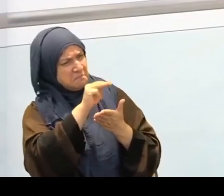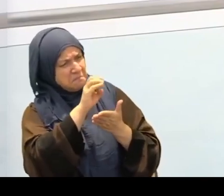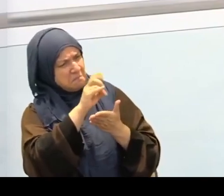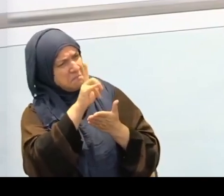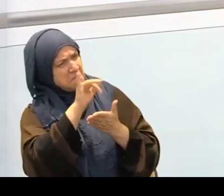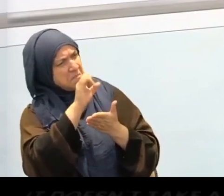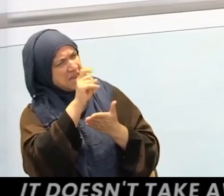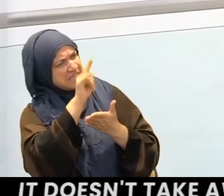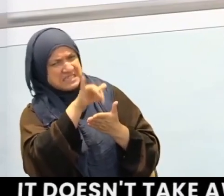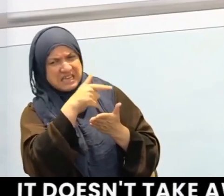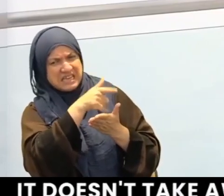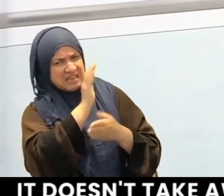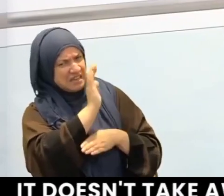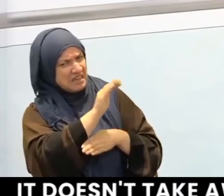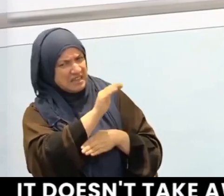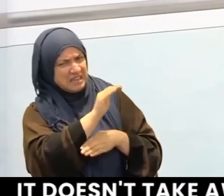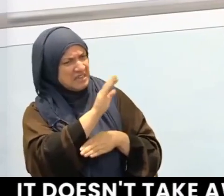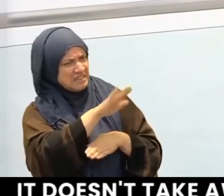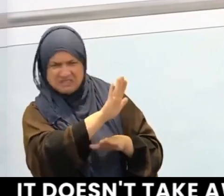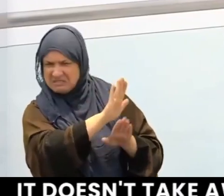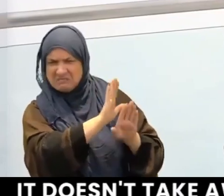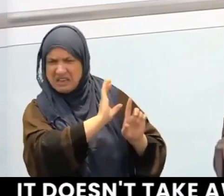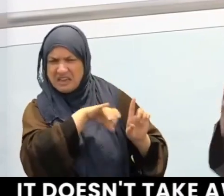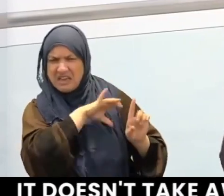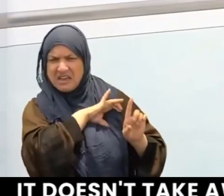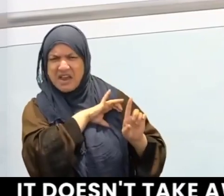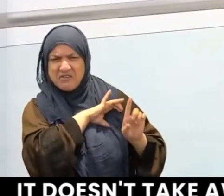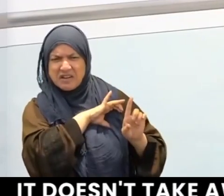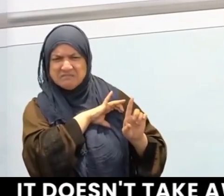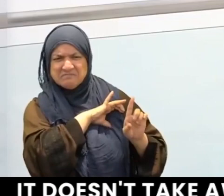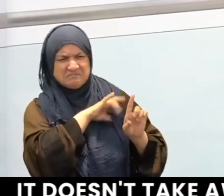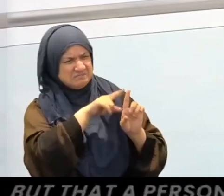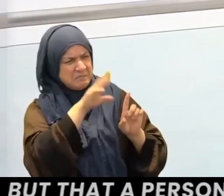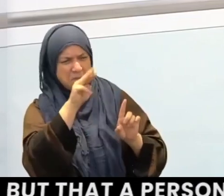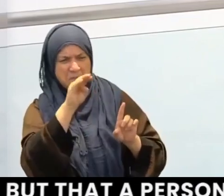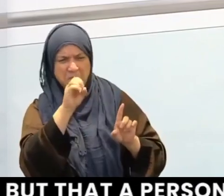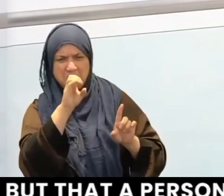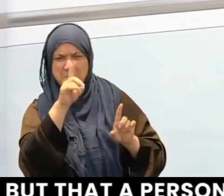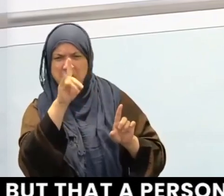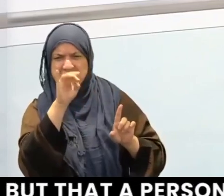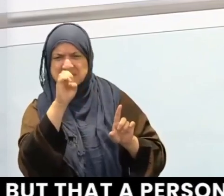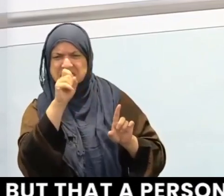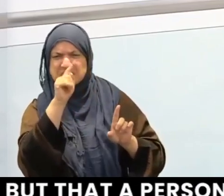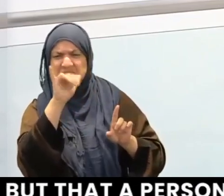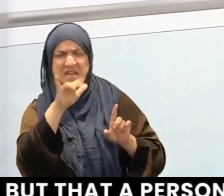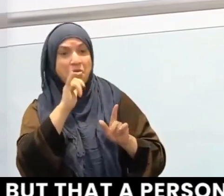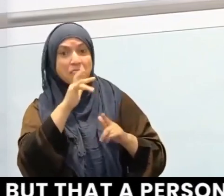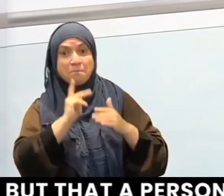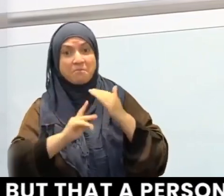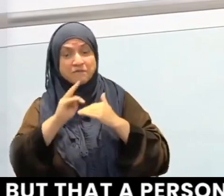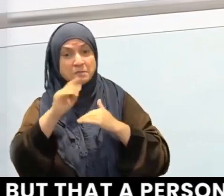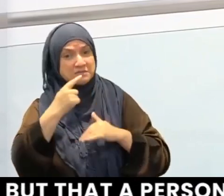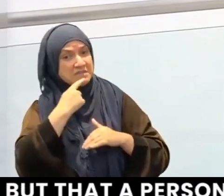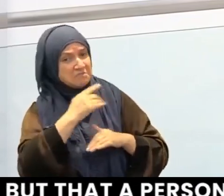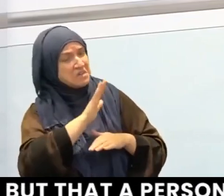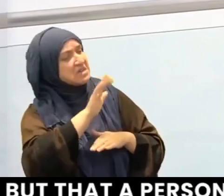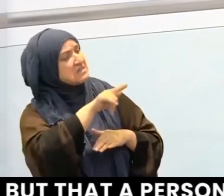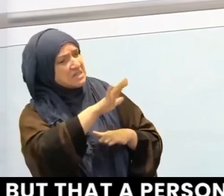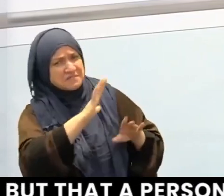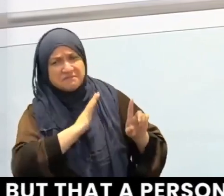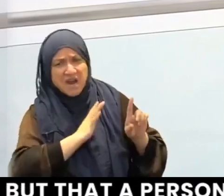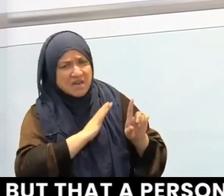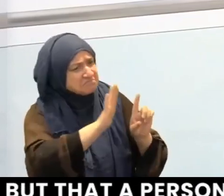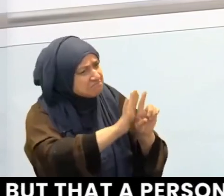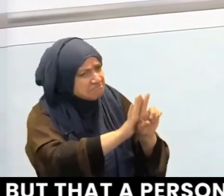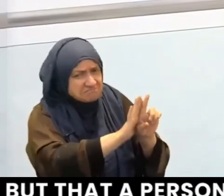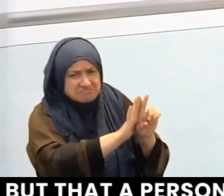of Islam. It doesn't take away from confidence and being assertive, but that a person is humble,